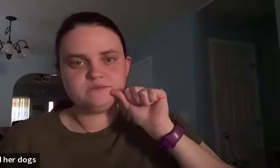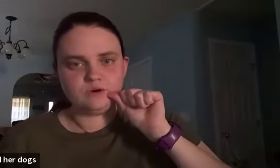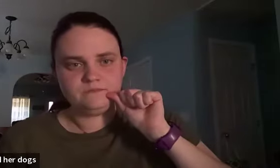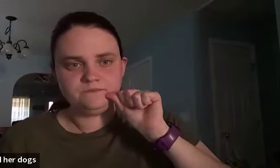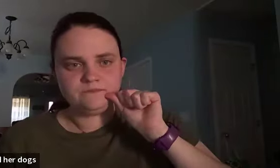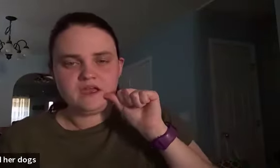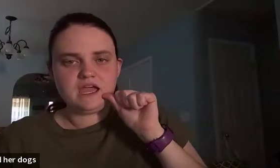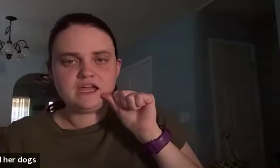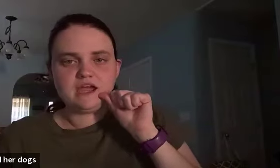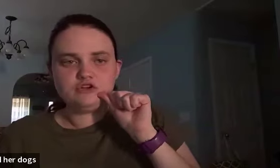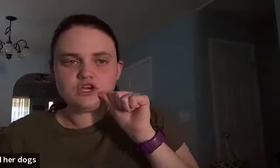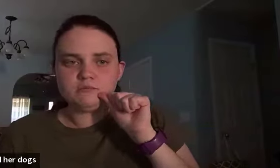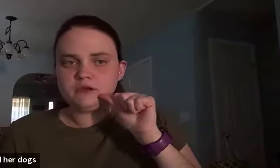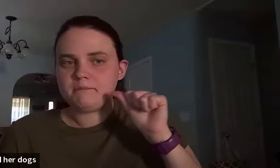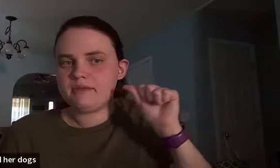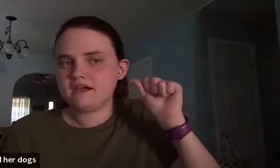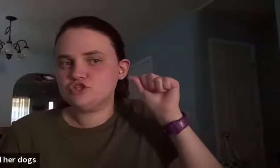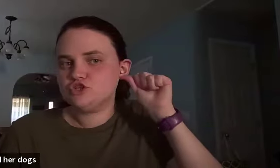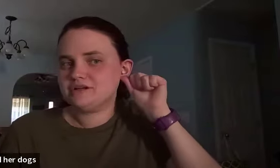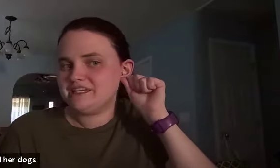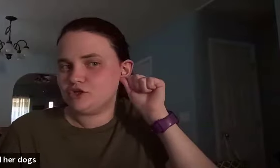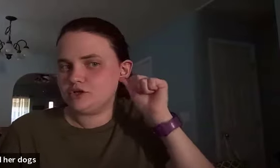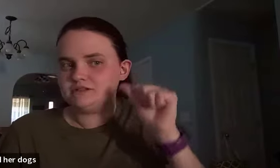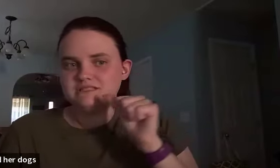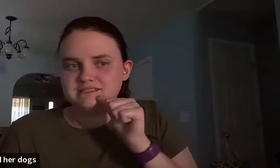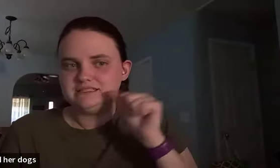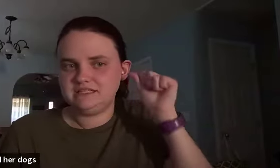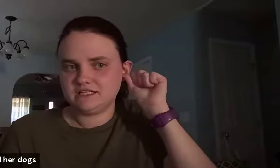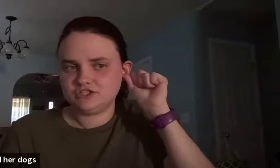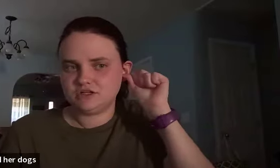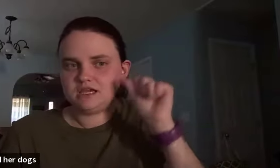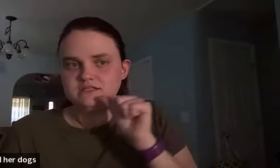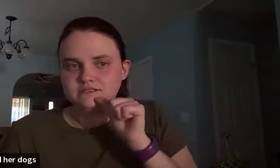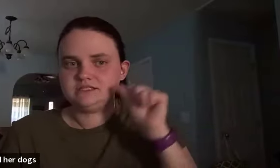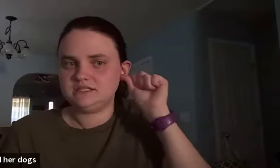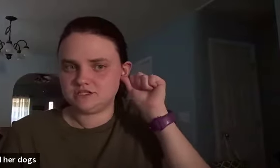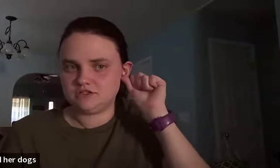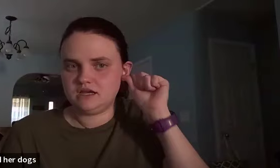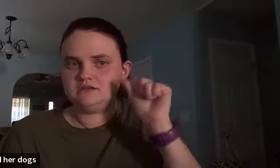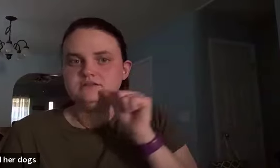once more. And now you're going to bring it back to your ear. Yesterday,